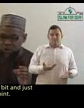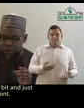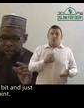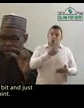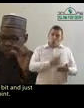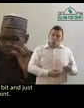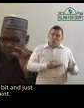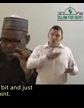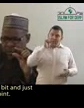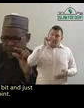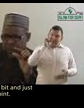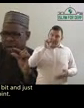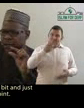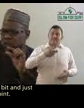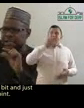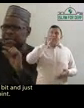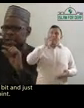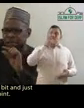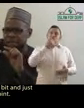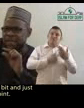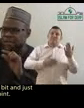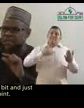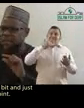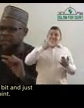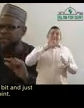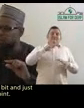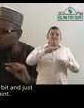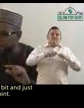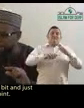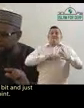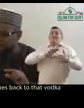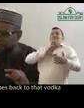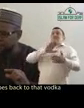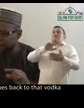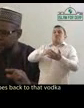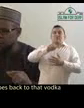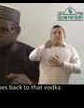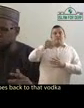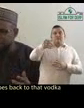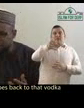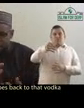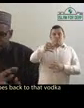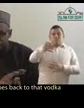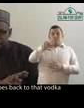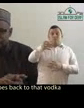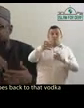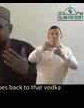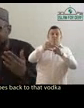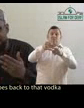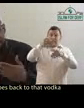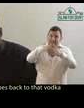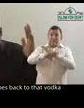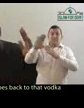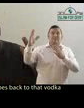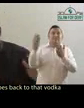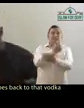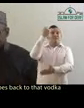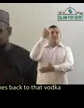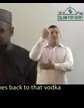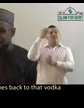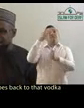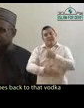can only drink a little bit and just enough to get to this next point. Once he is saved, he